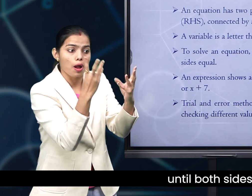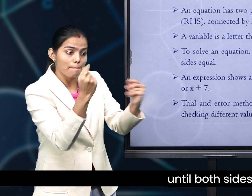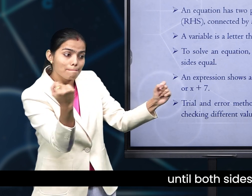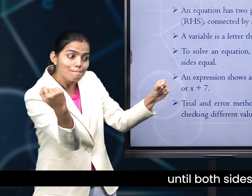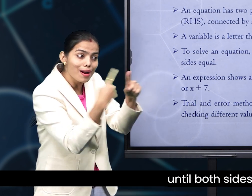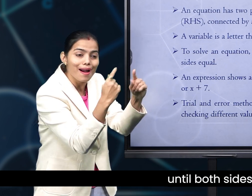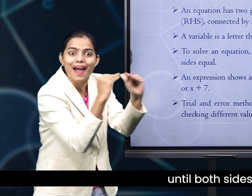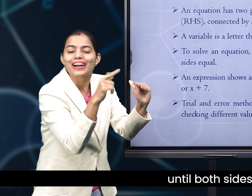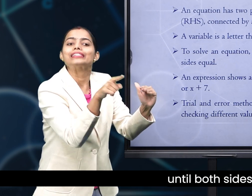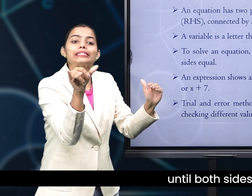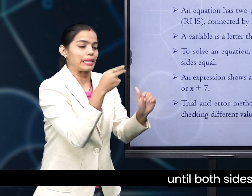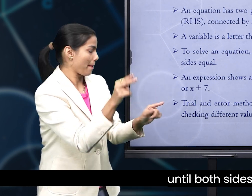are equal.